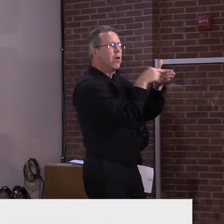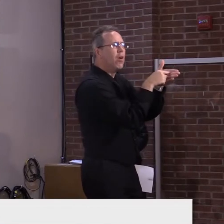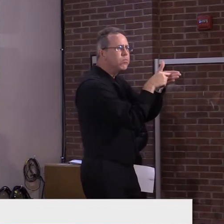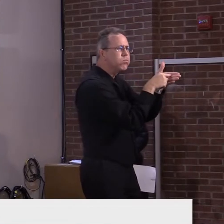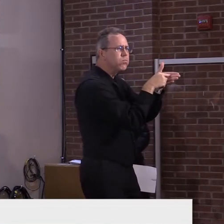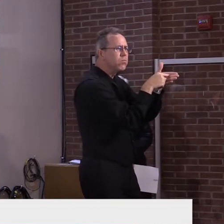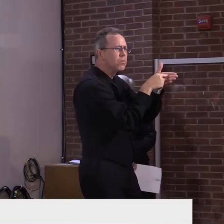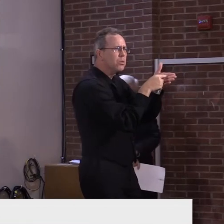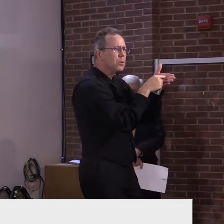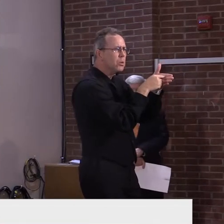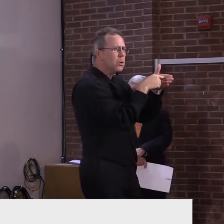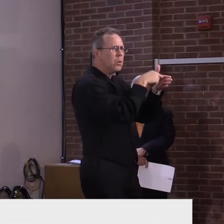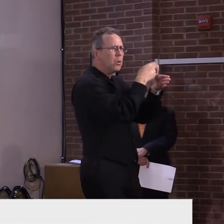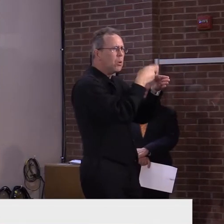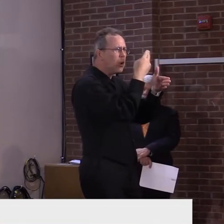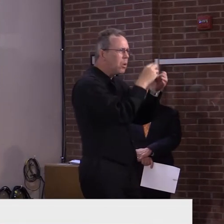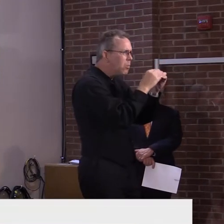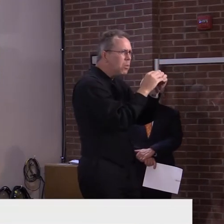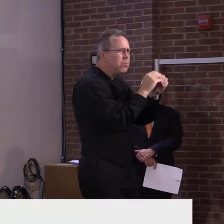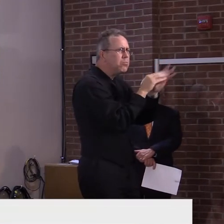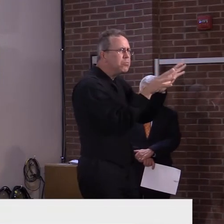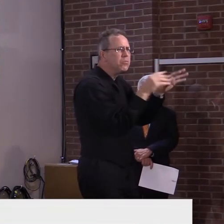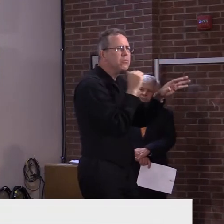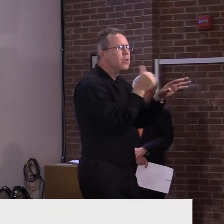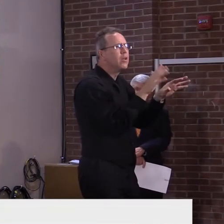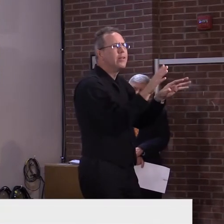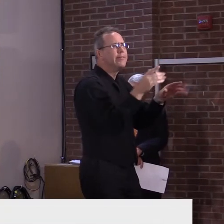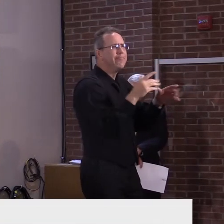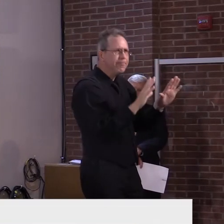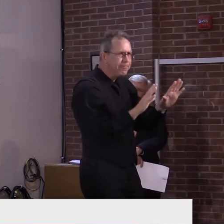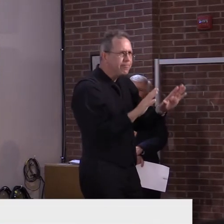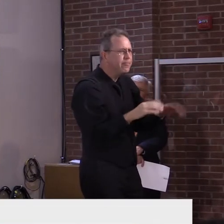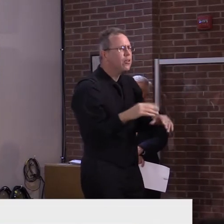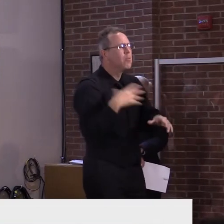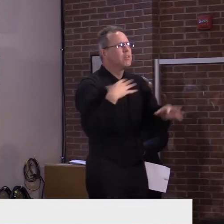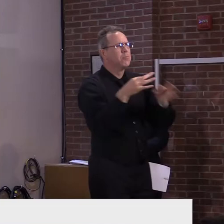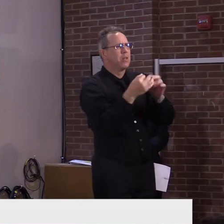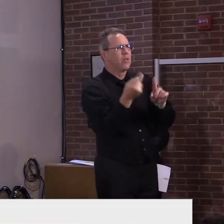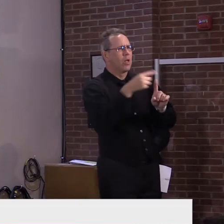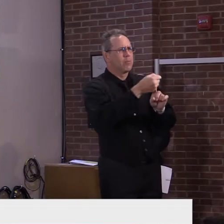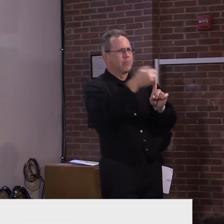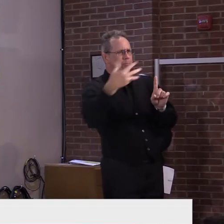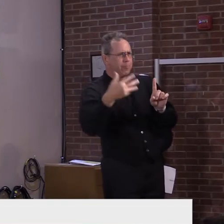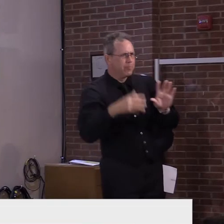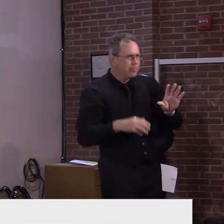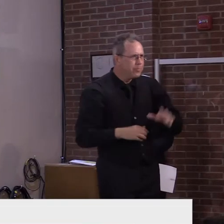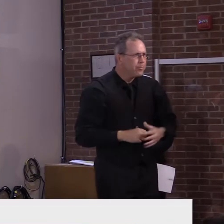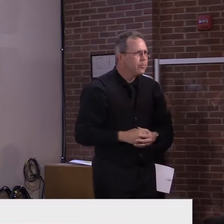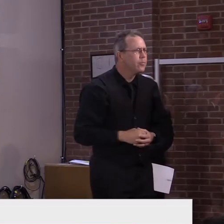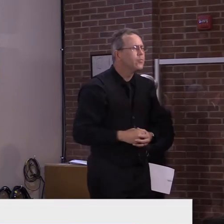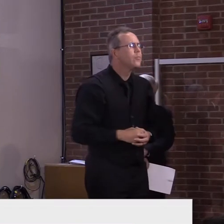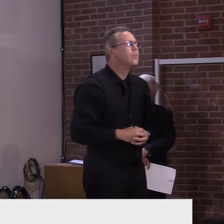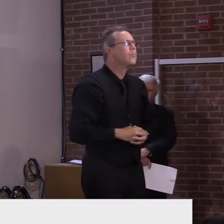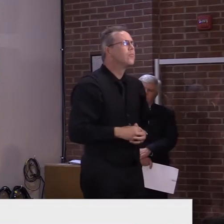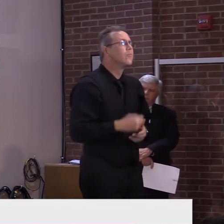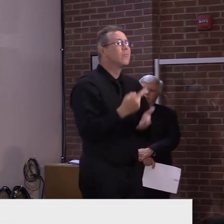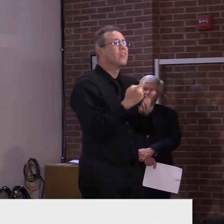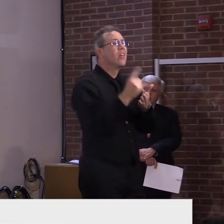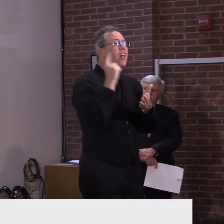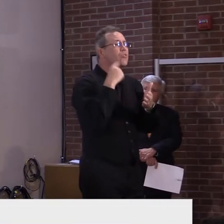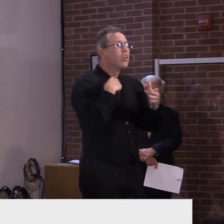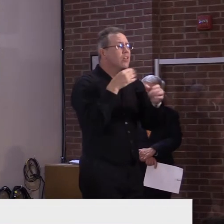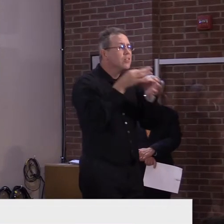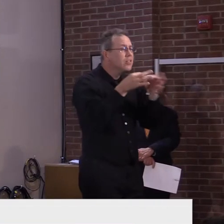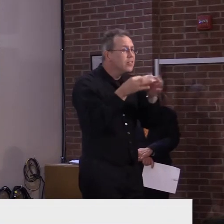category. But as I pointed out last week, this one-size-fits-all policy doesn't